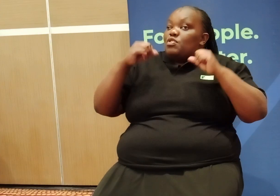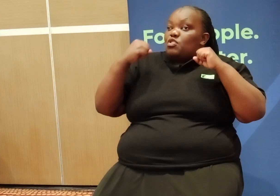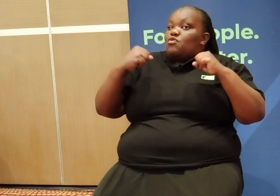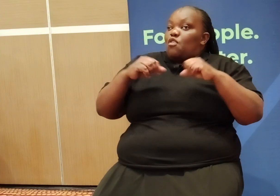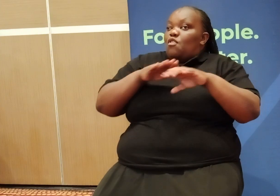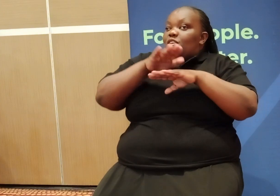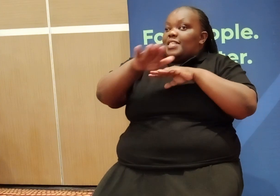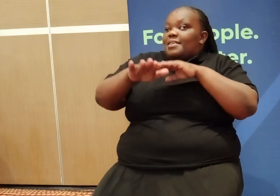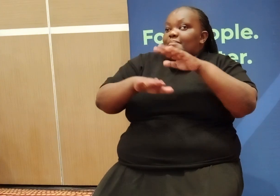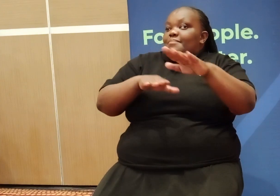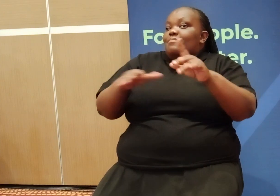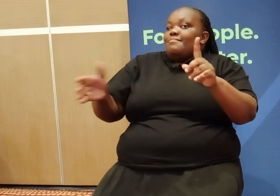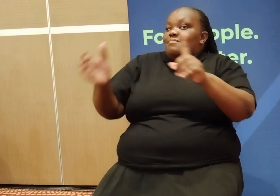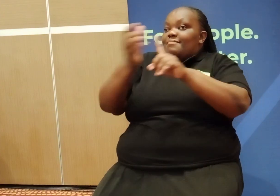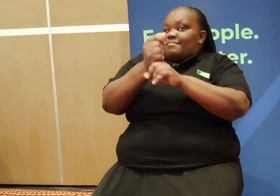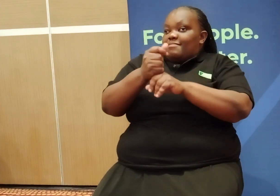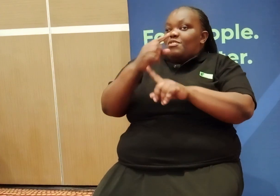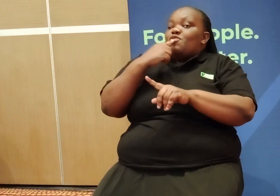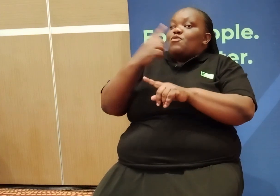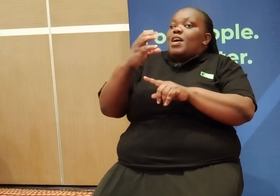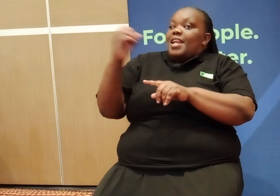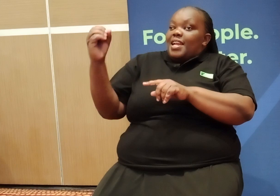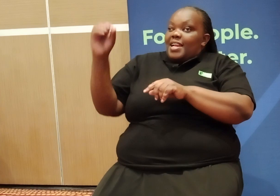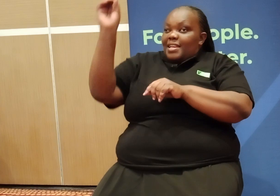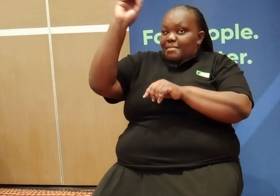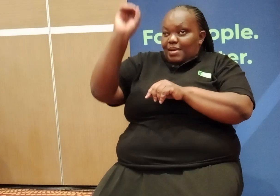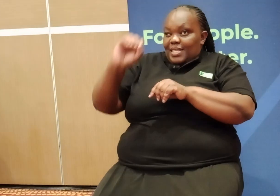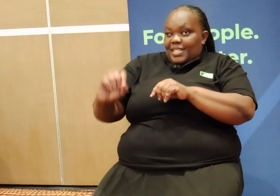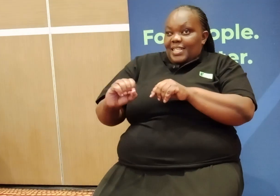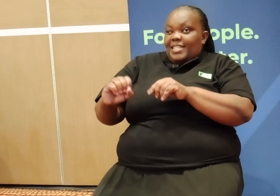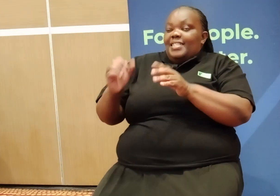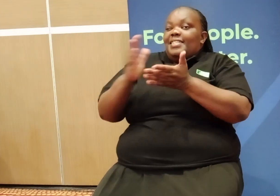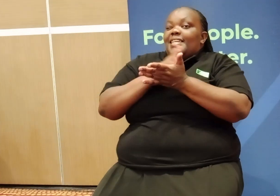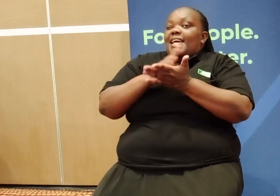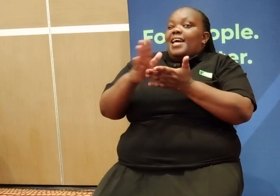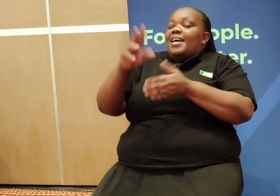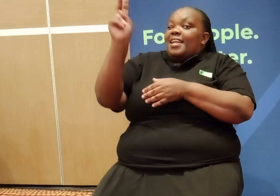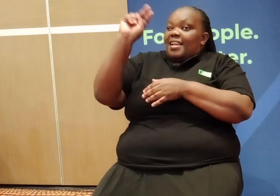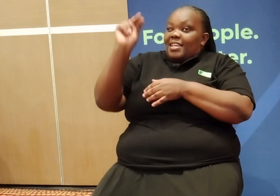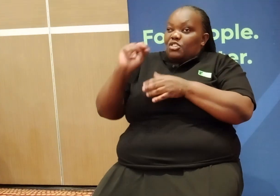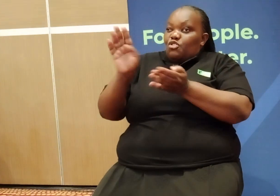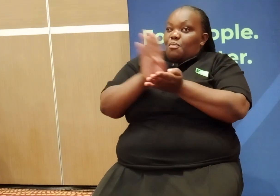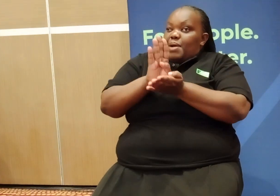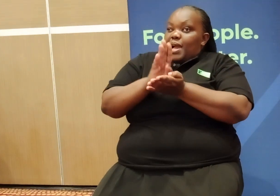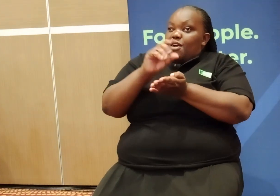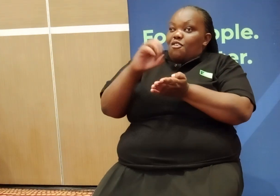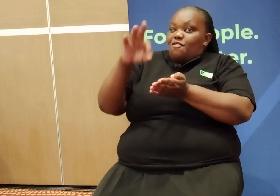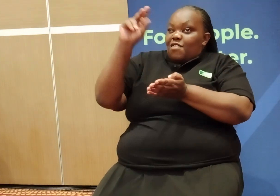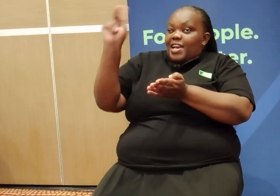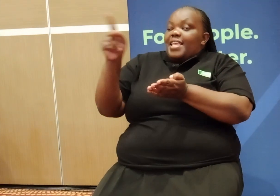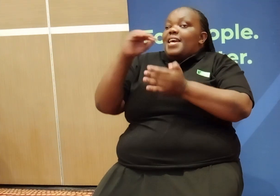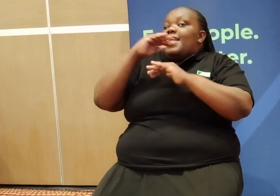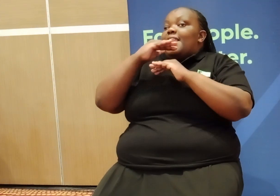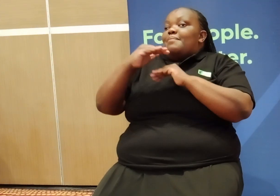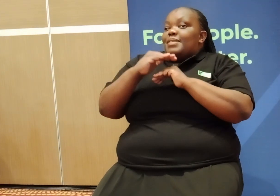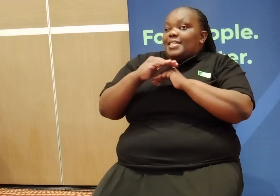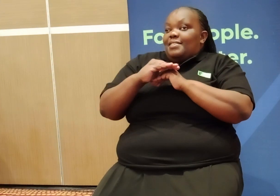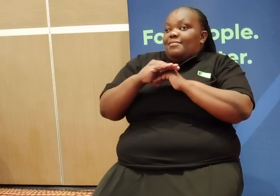and acquired 100% of ordinary shares of National Bank of Kenya Limited. The